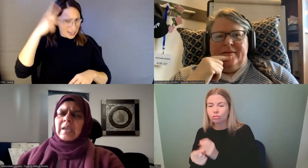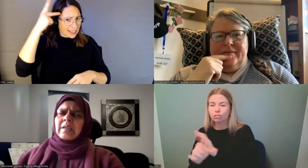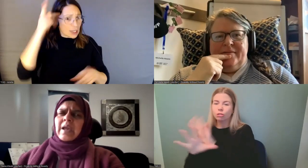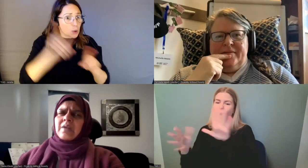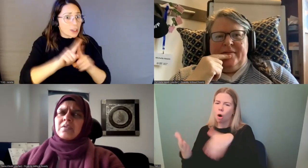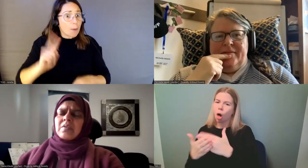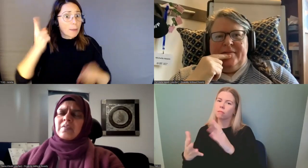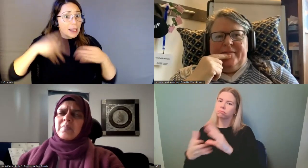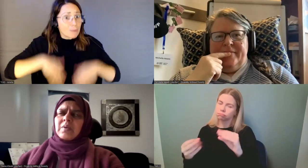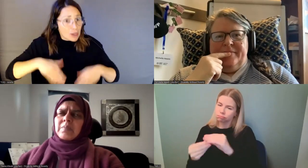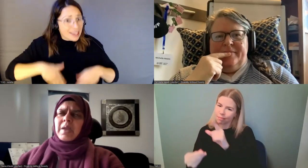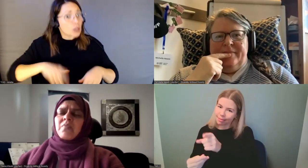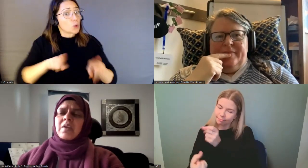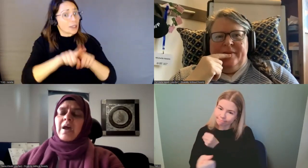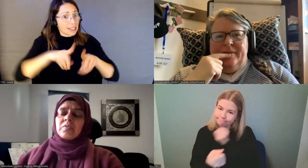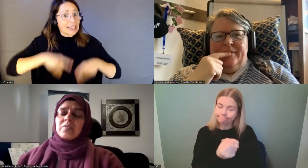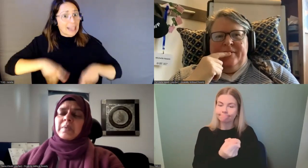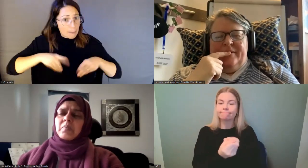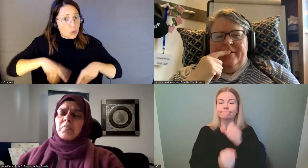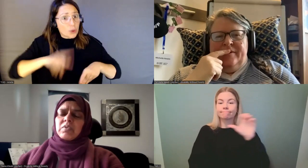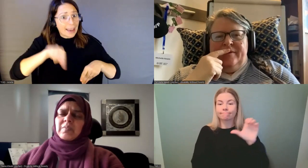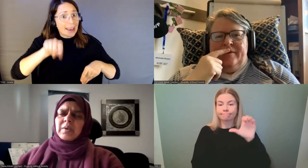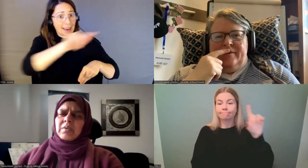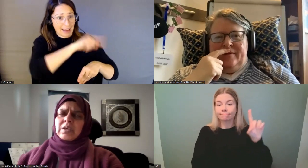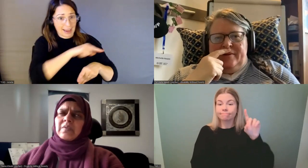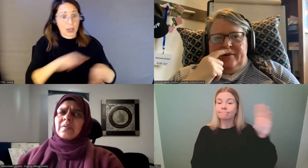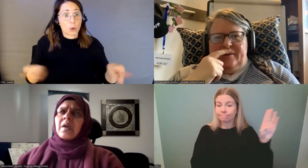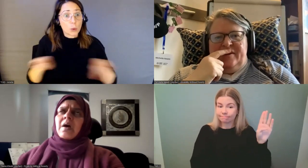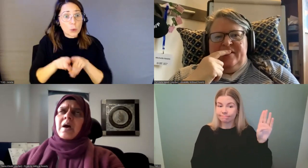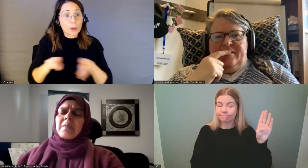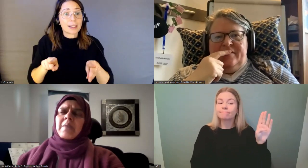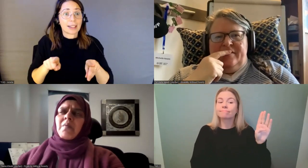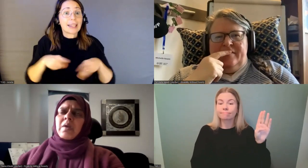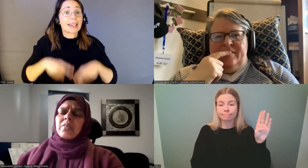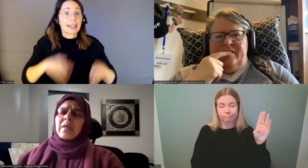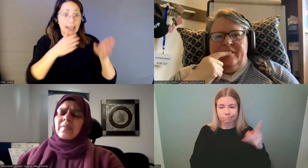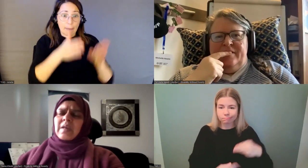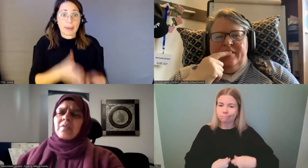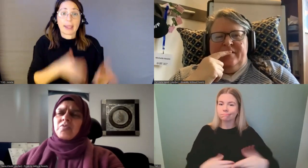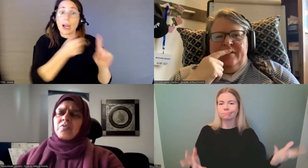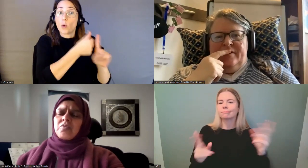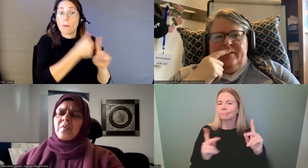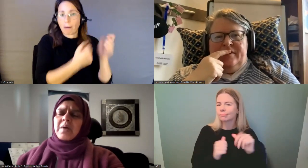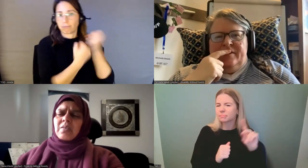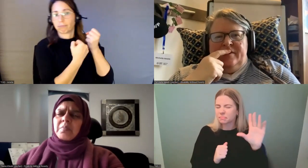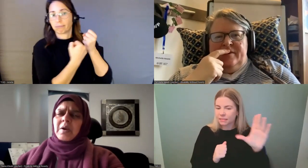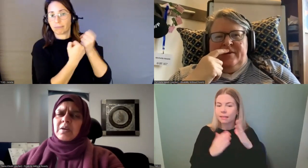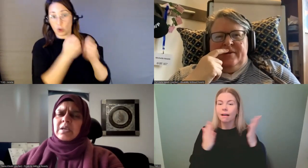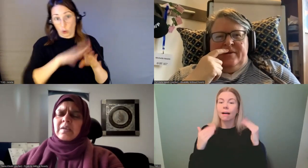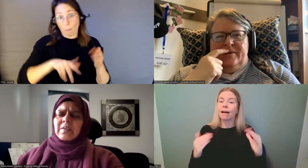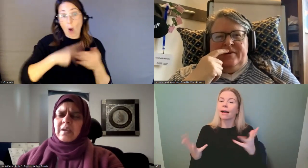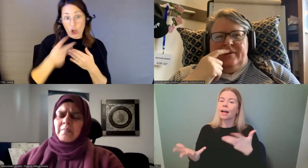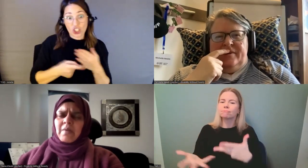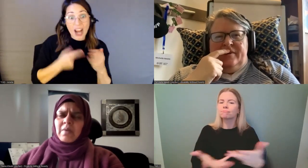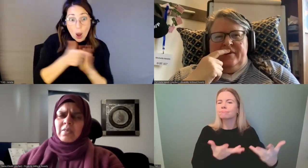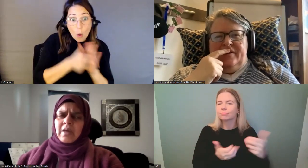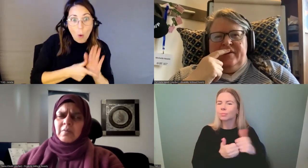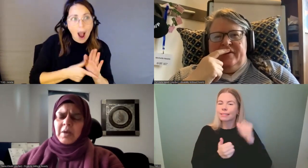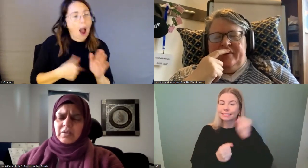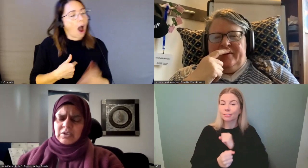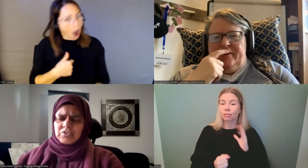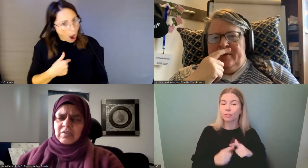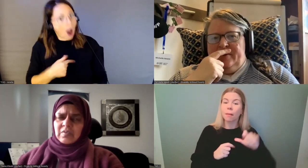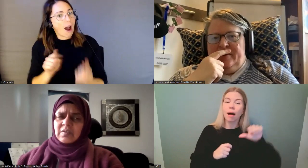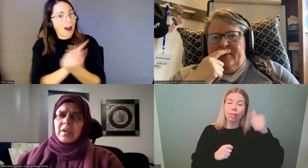about getting the Canada Disability Benefit out to people with disabilities. I met with senators from other parties, and I met with